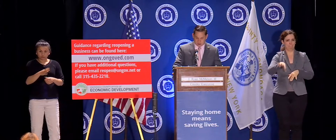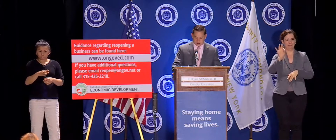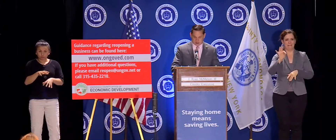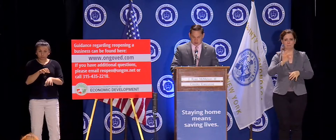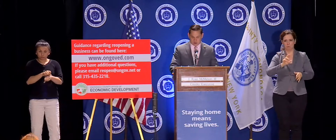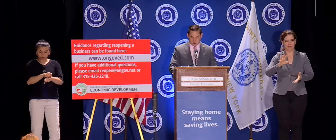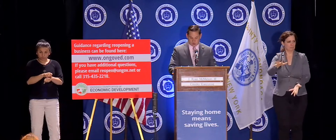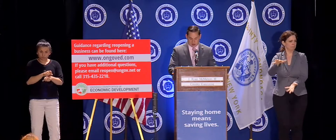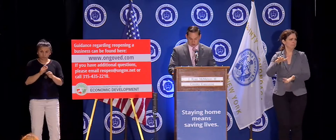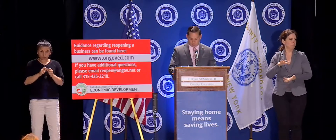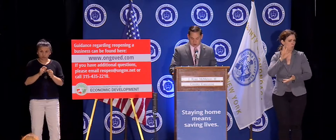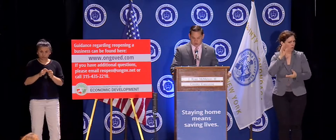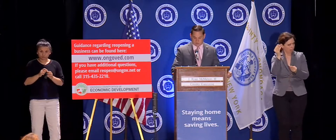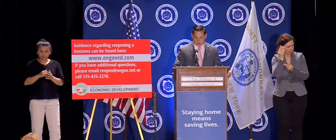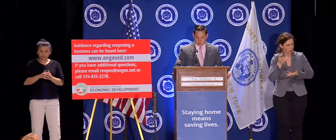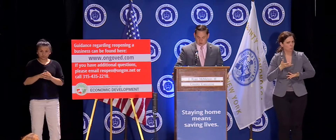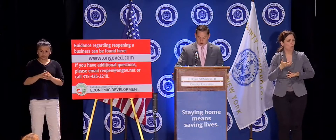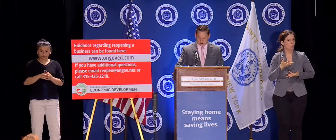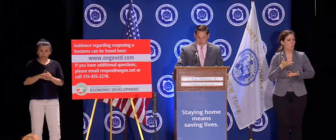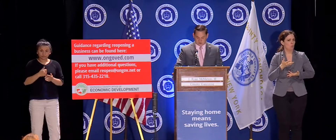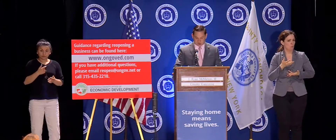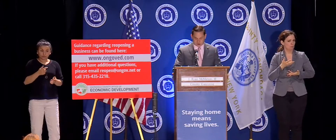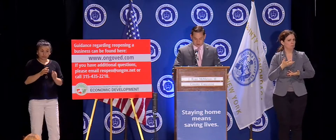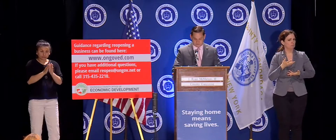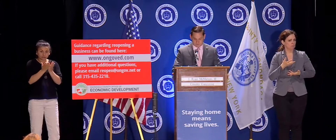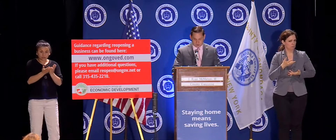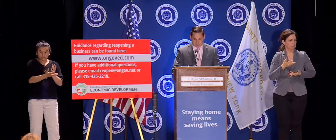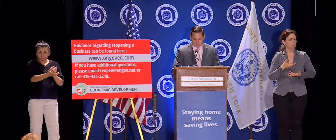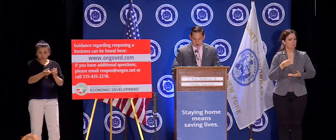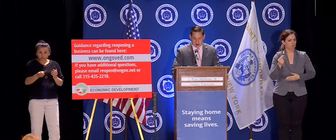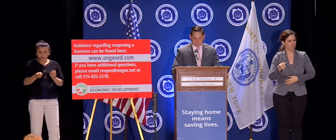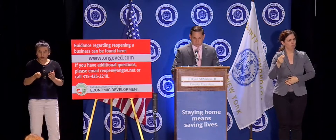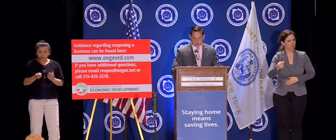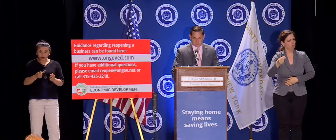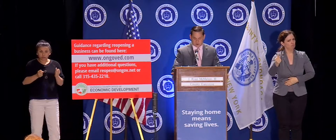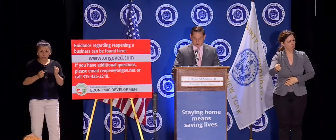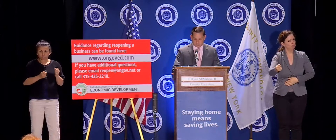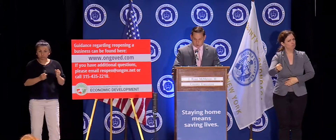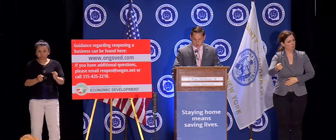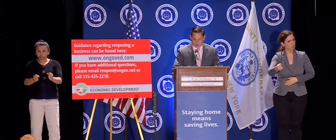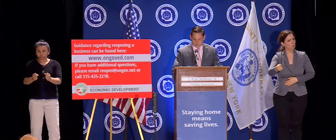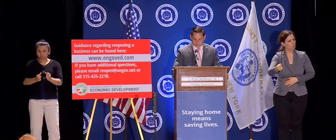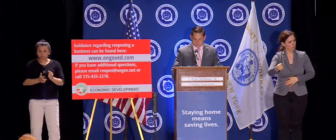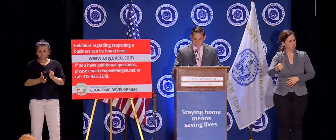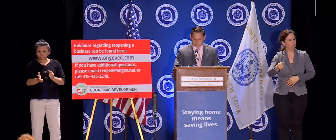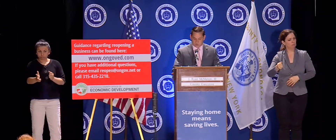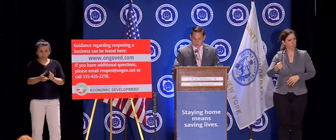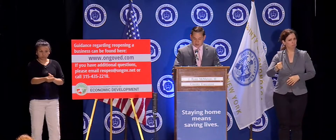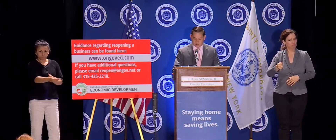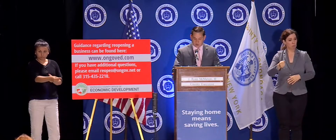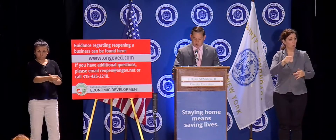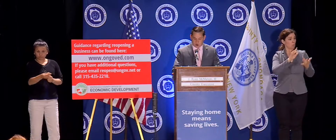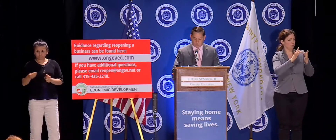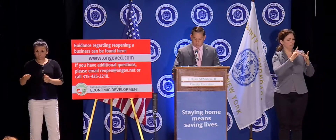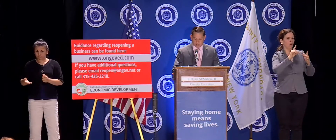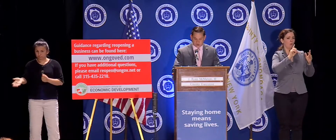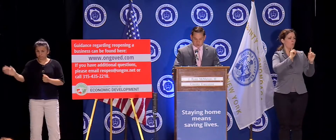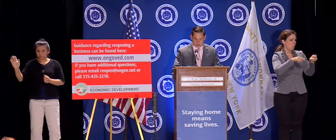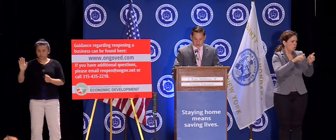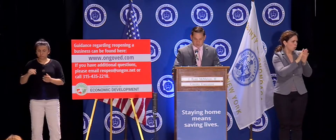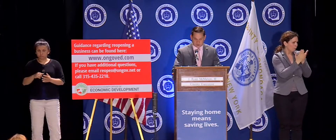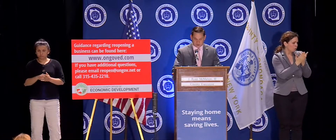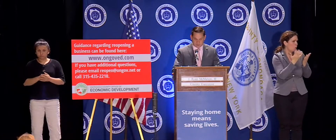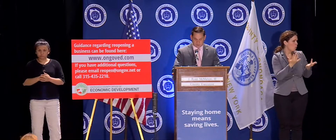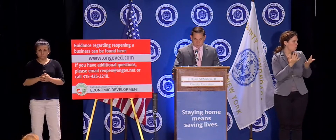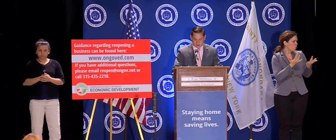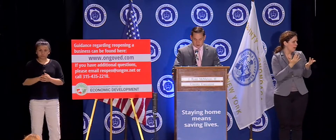go and get you on your way very quickly and efficiently. After you have placed your order, we will let you know when it is